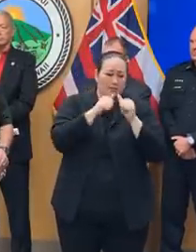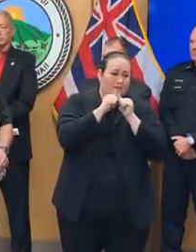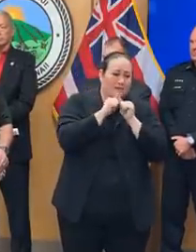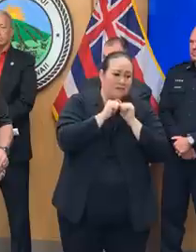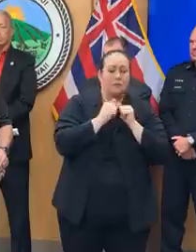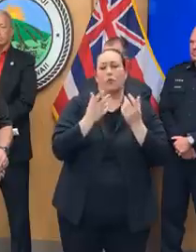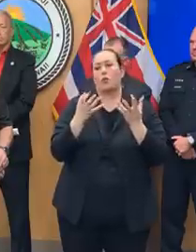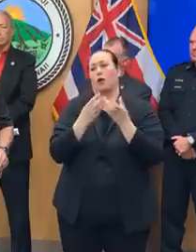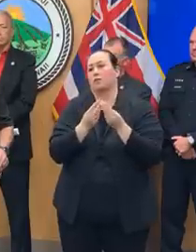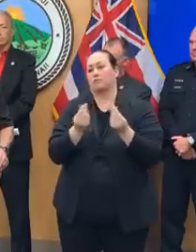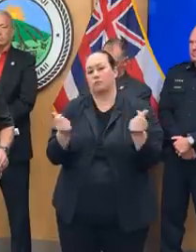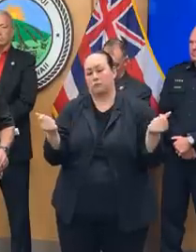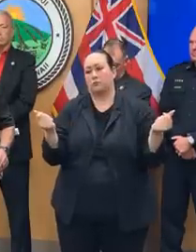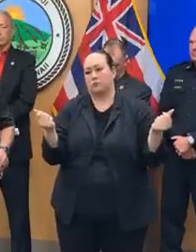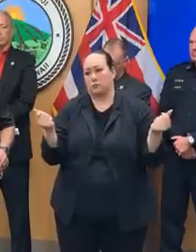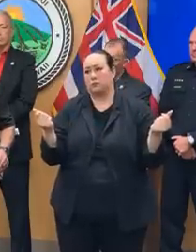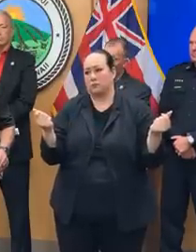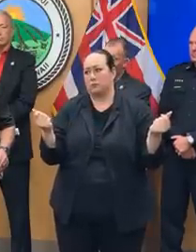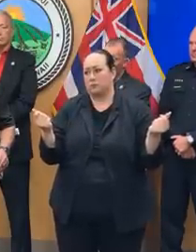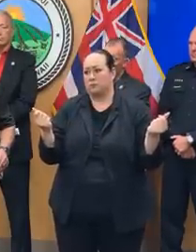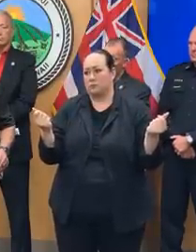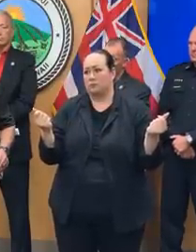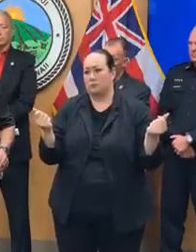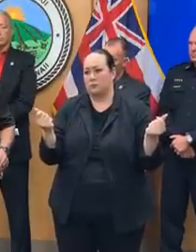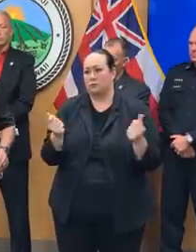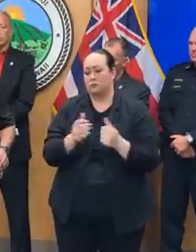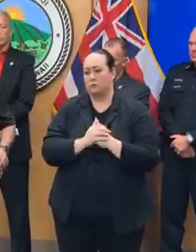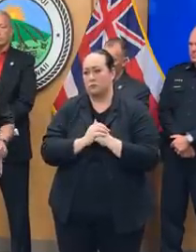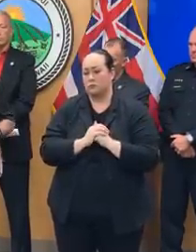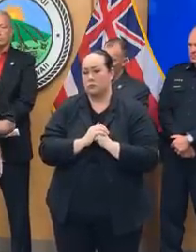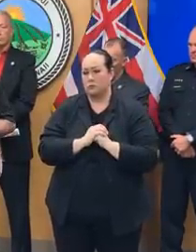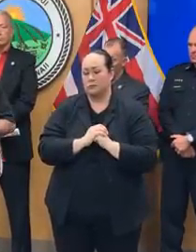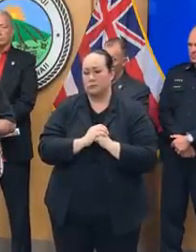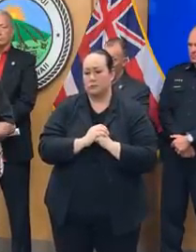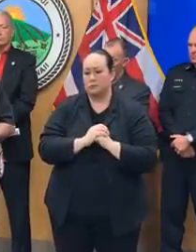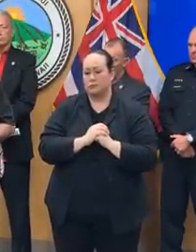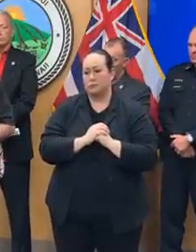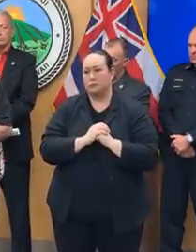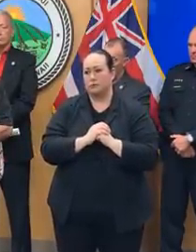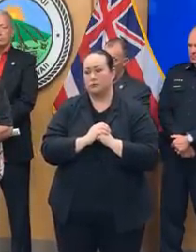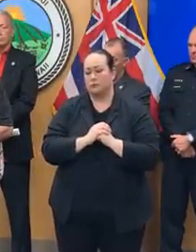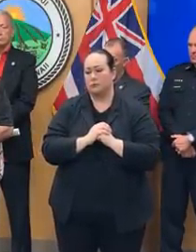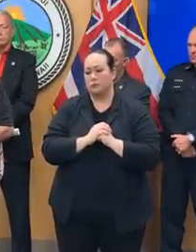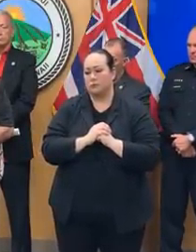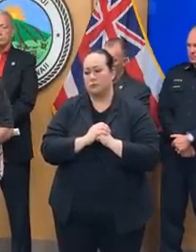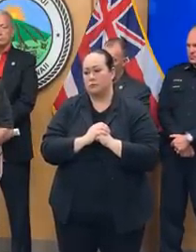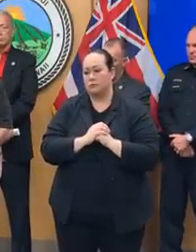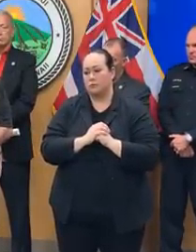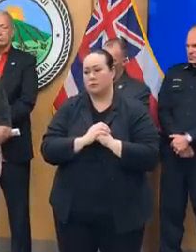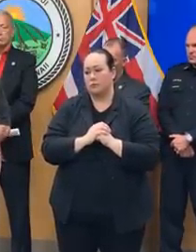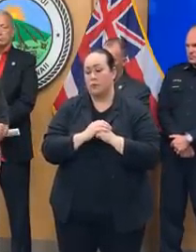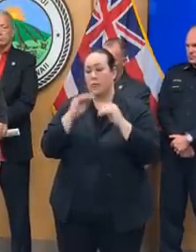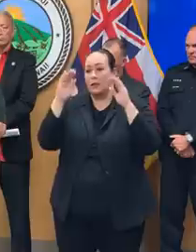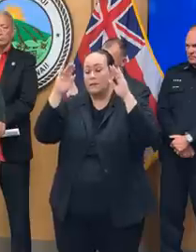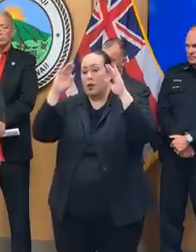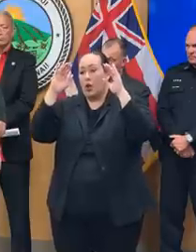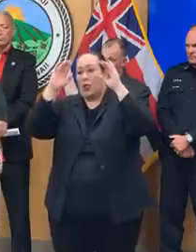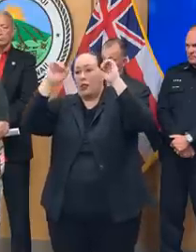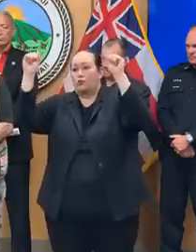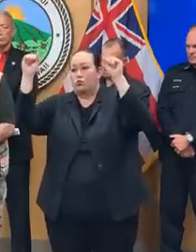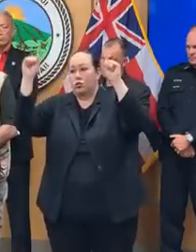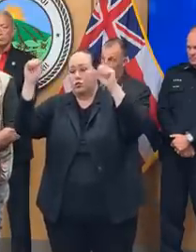face of this emergency, this catastrophe that has occurred. thanks to the President, Administrator